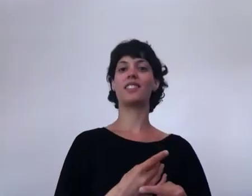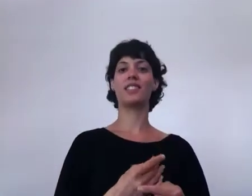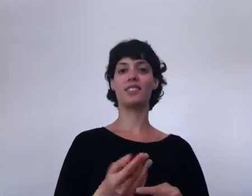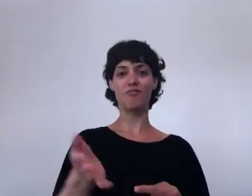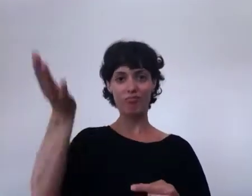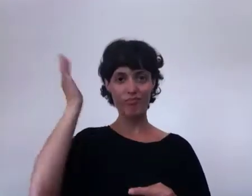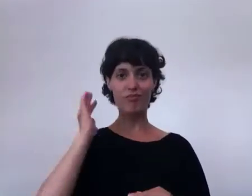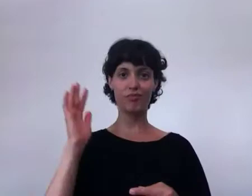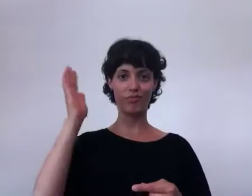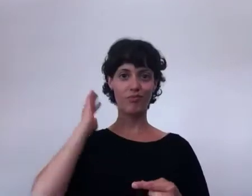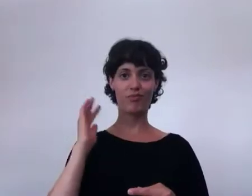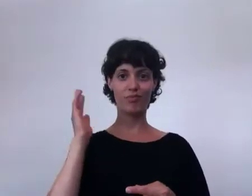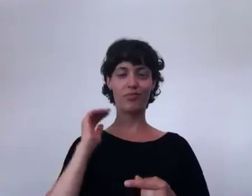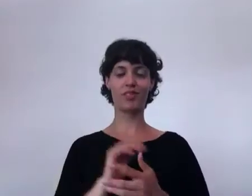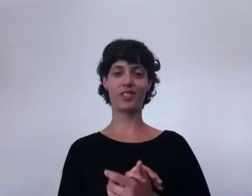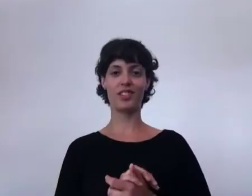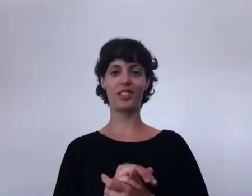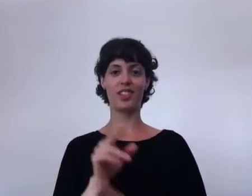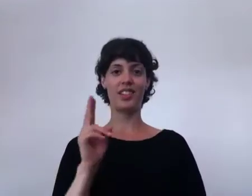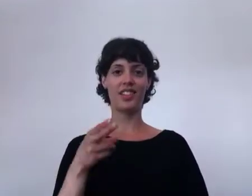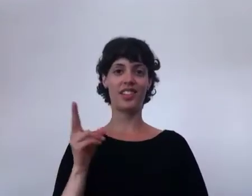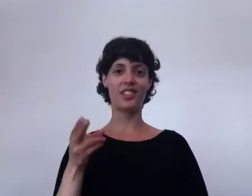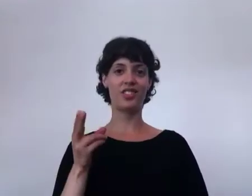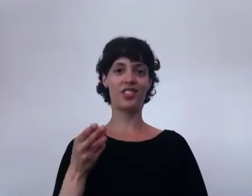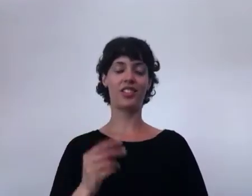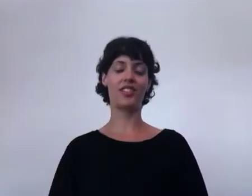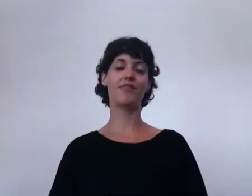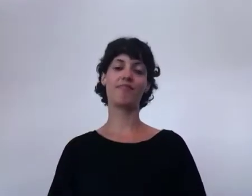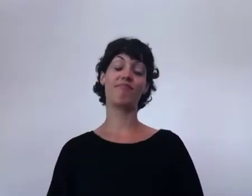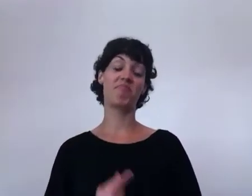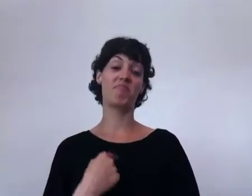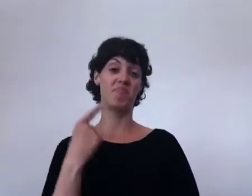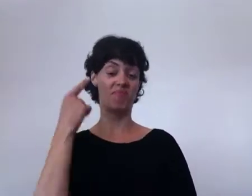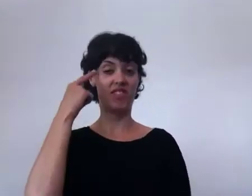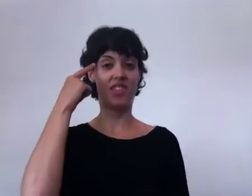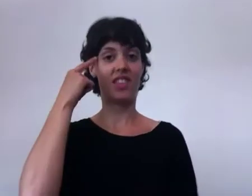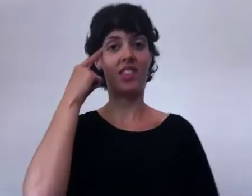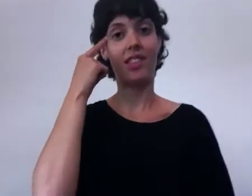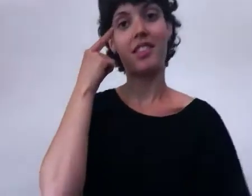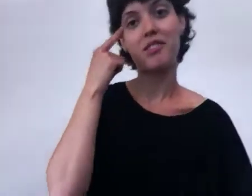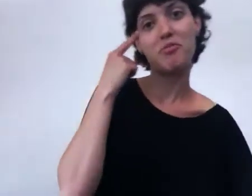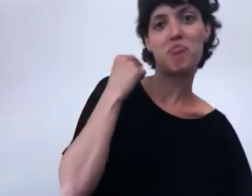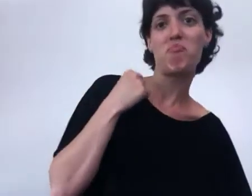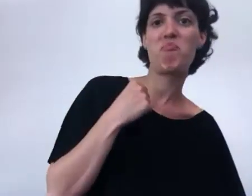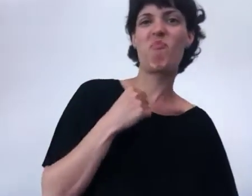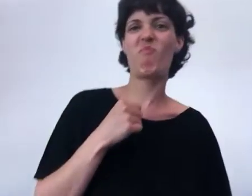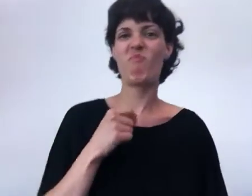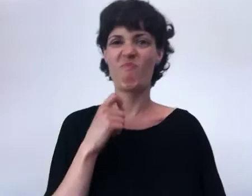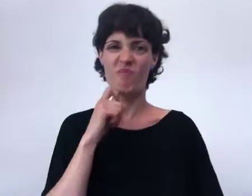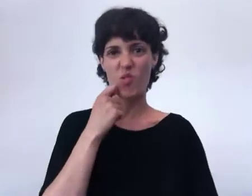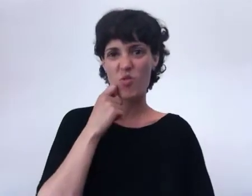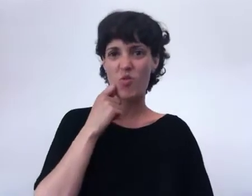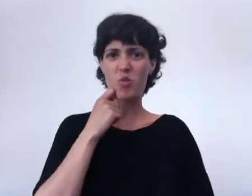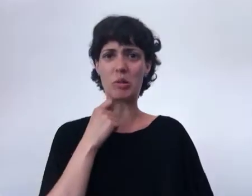president since 1966. In a speech yesterday, Thein Sein pledged to end the communal violence and bring lawbreakers to